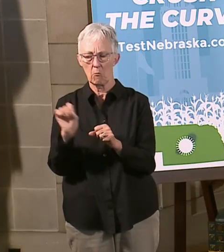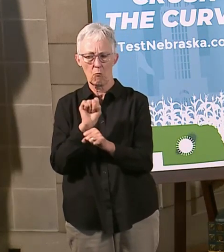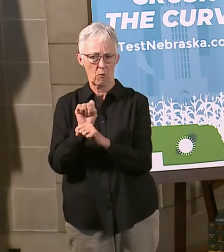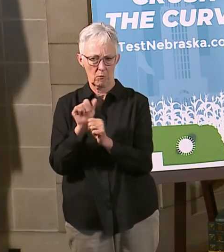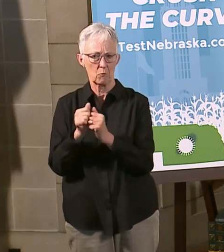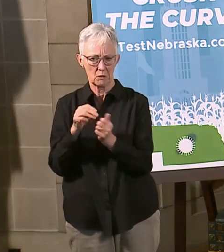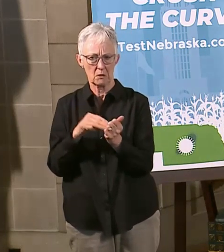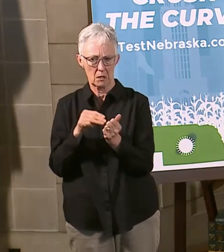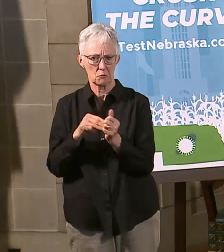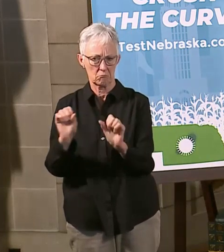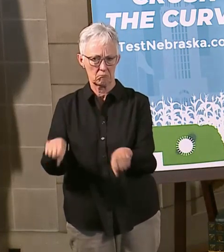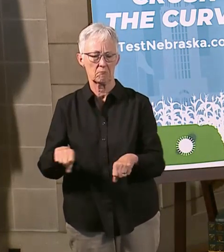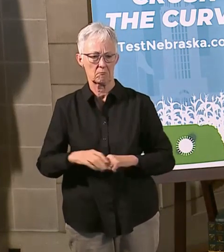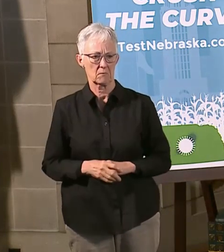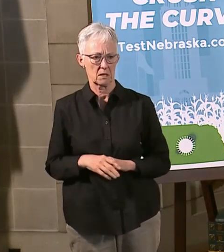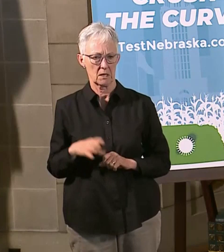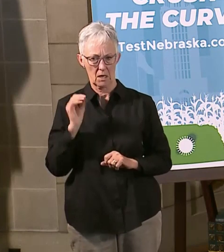4th.